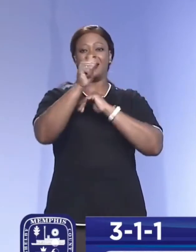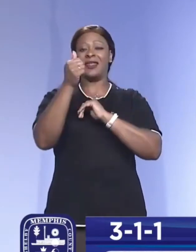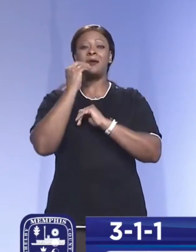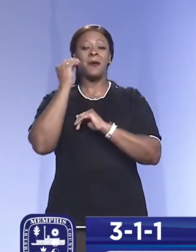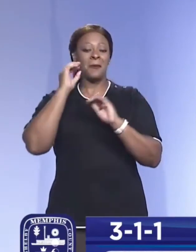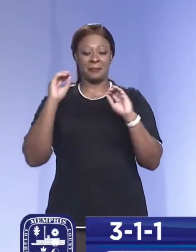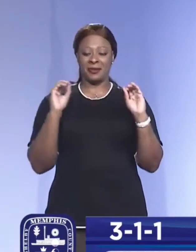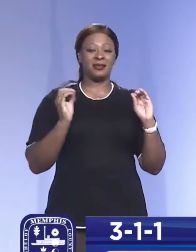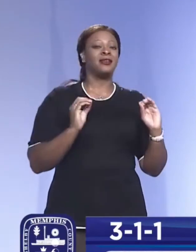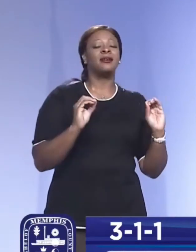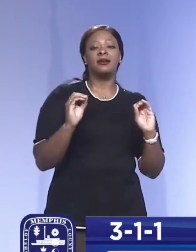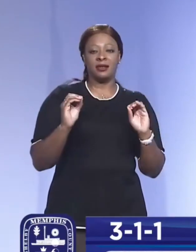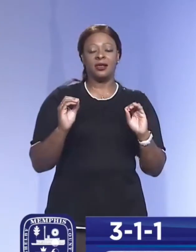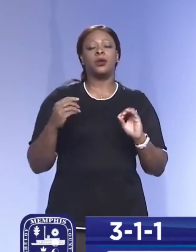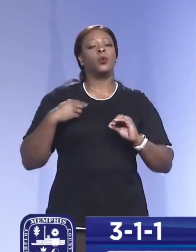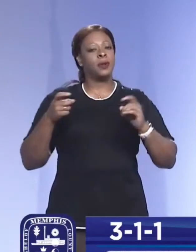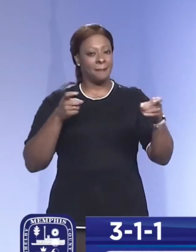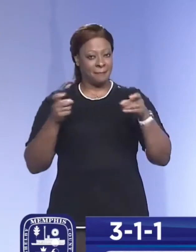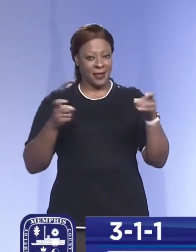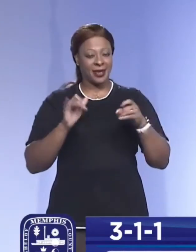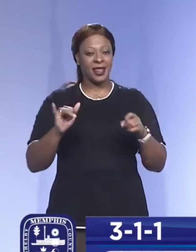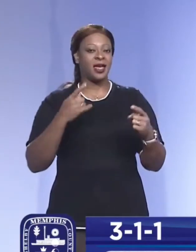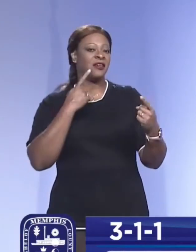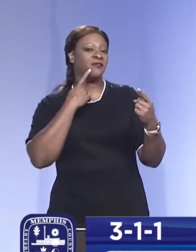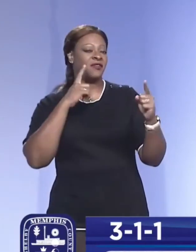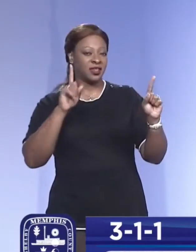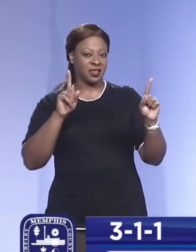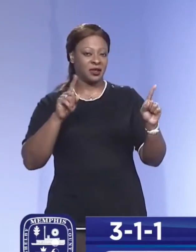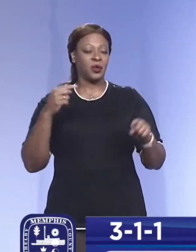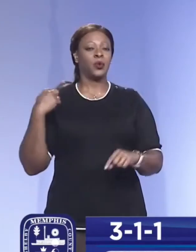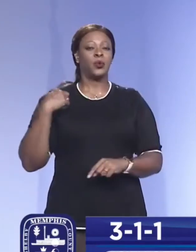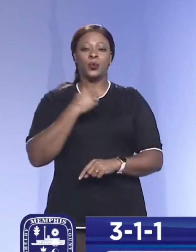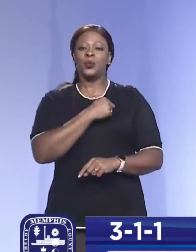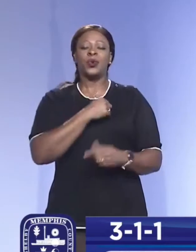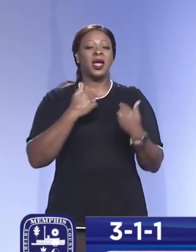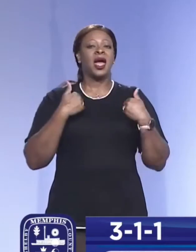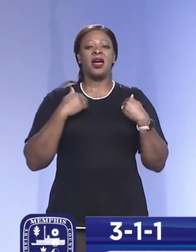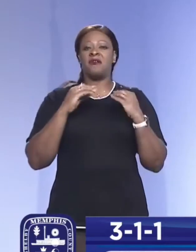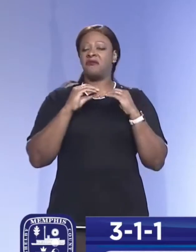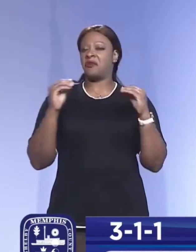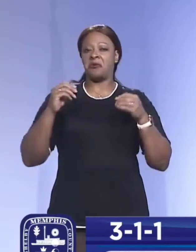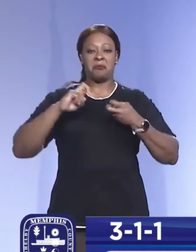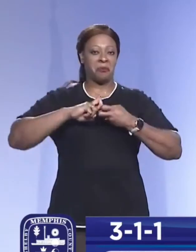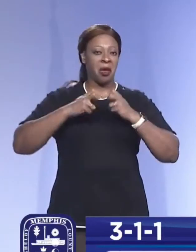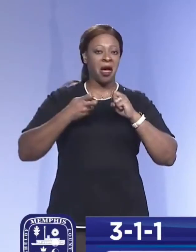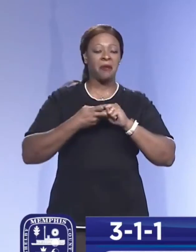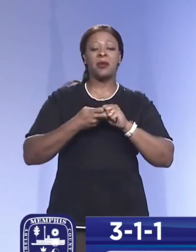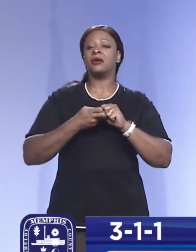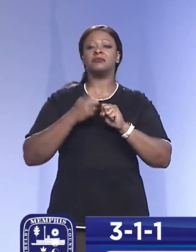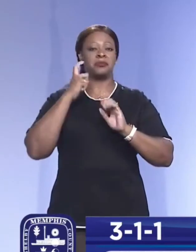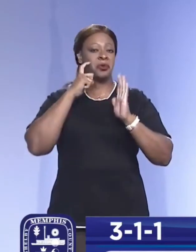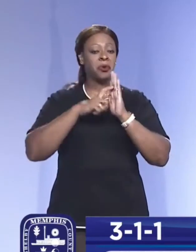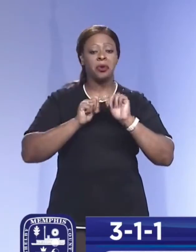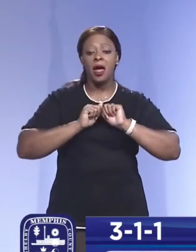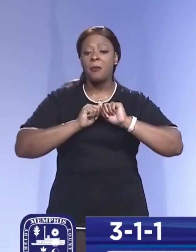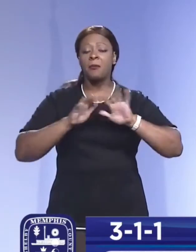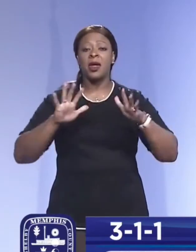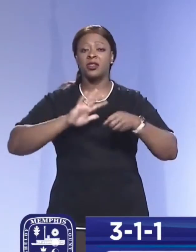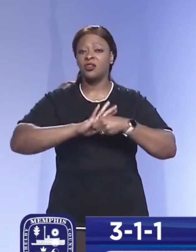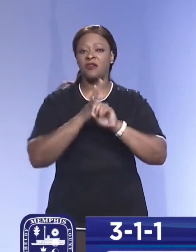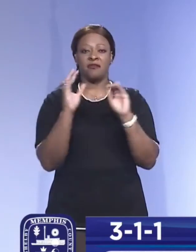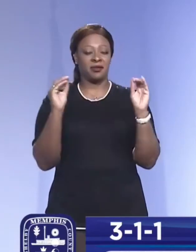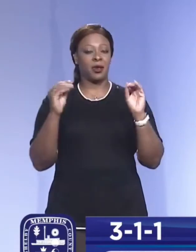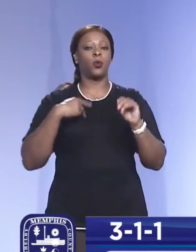housing. We have managed that very effectively. We have had no significant difficulty or outbreaks, and we will